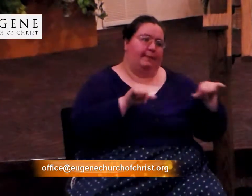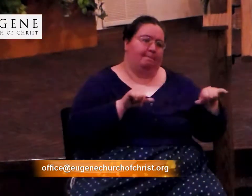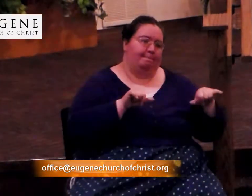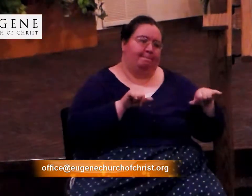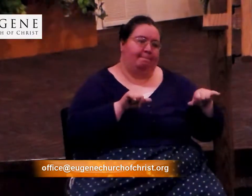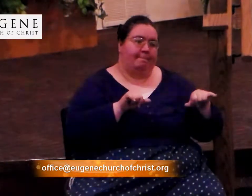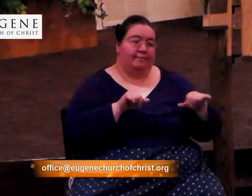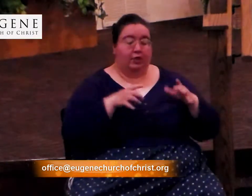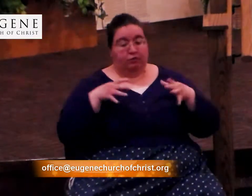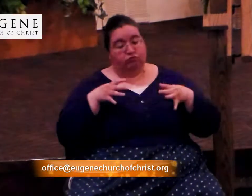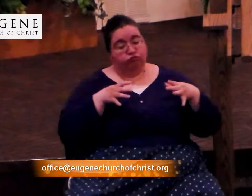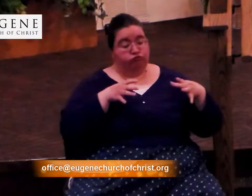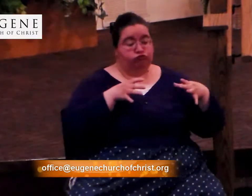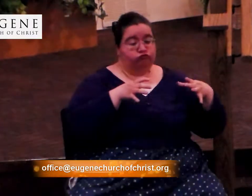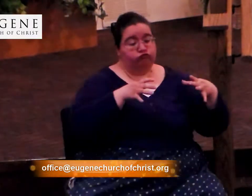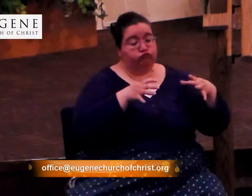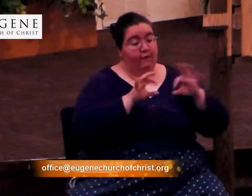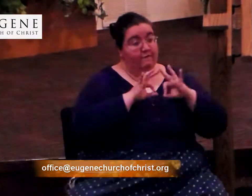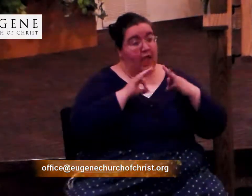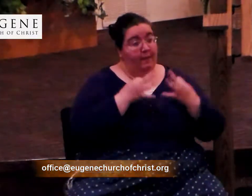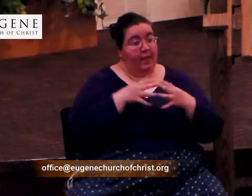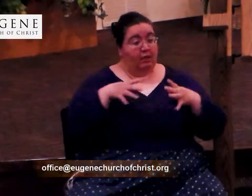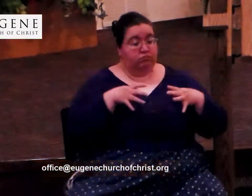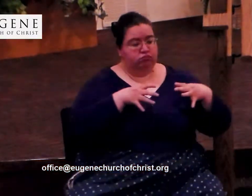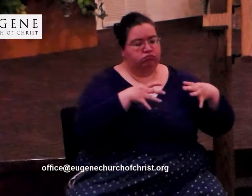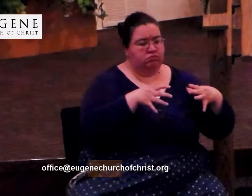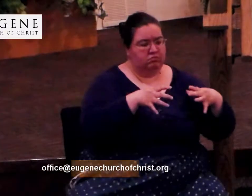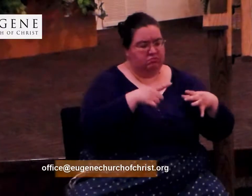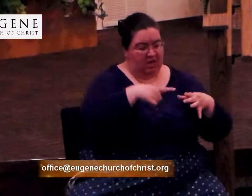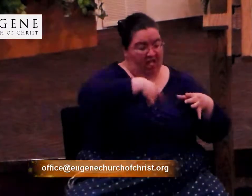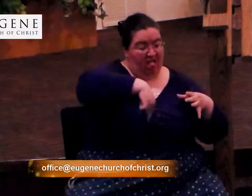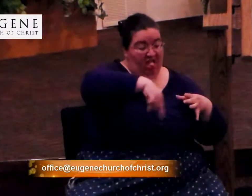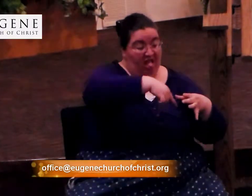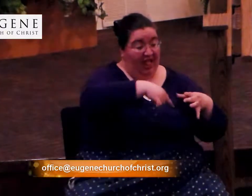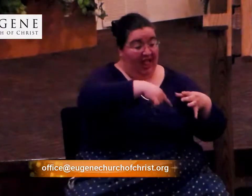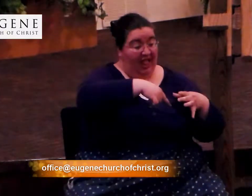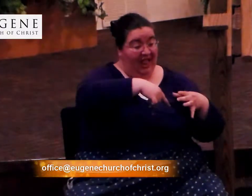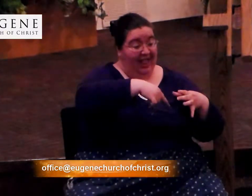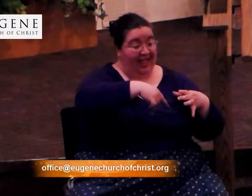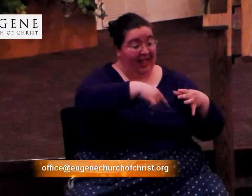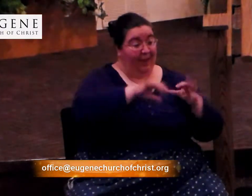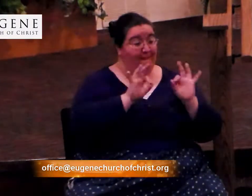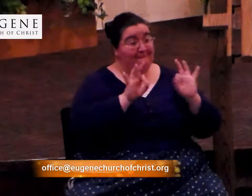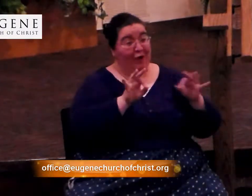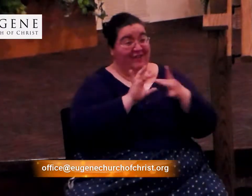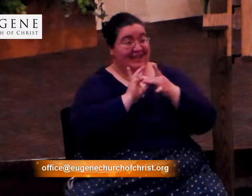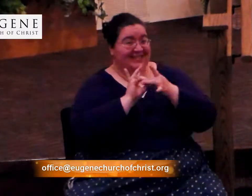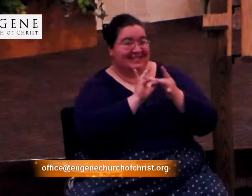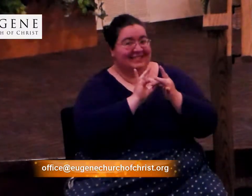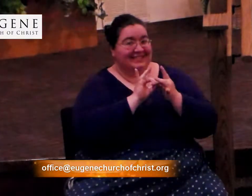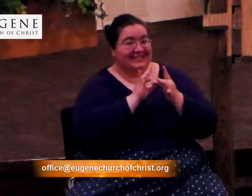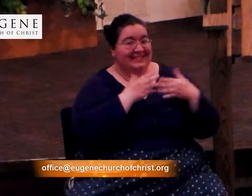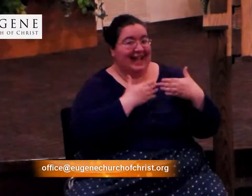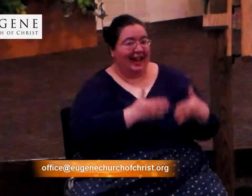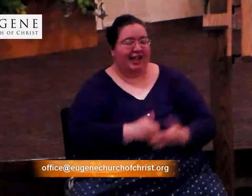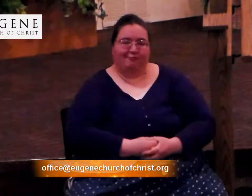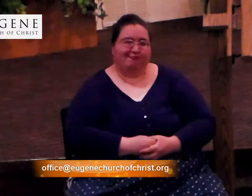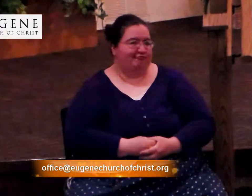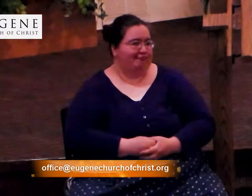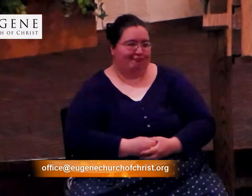along, their folks don't get along. They have all these herds and flocks, and they're trying to find the best place for them, and there are disagreements that come